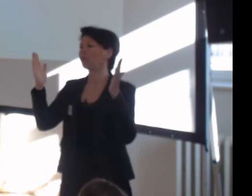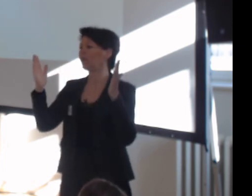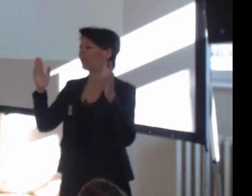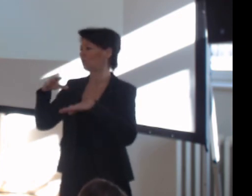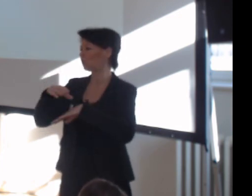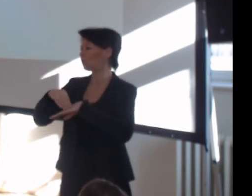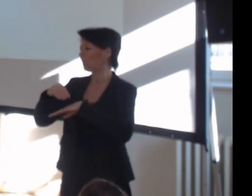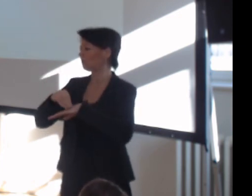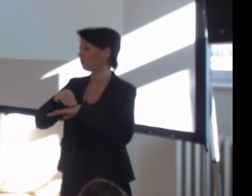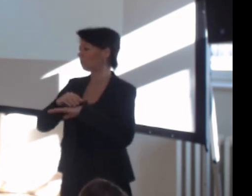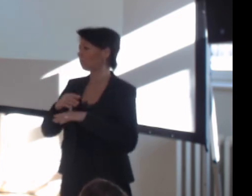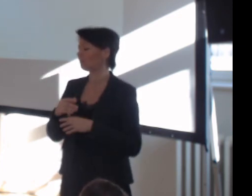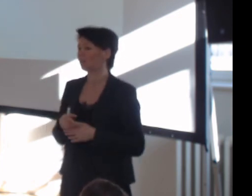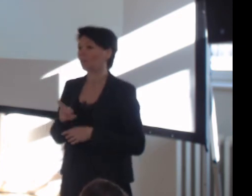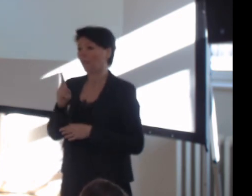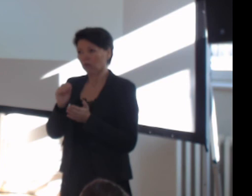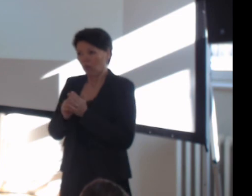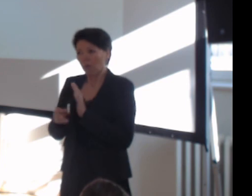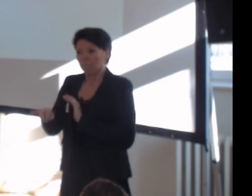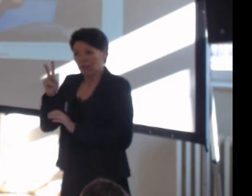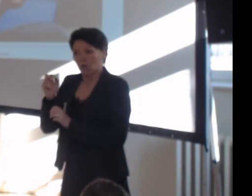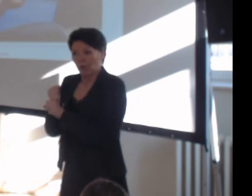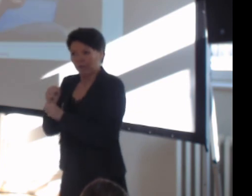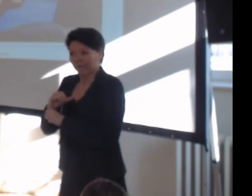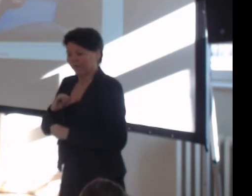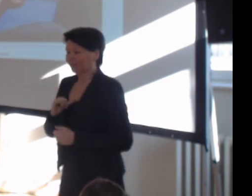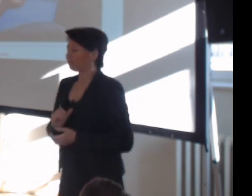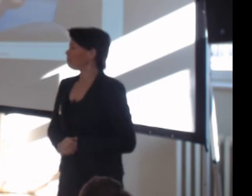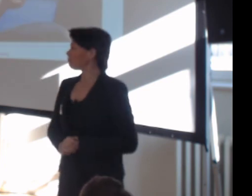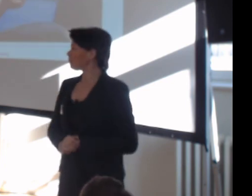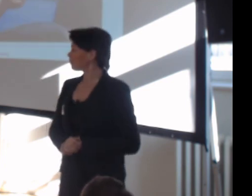but there's so much more to do actually.